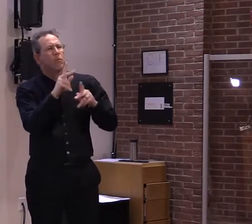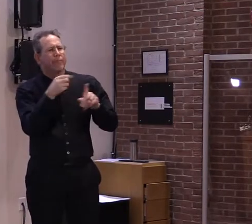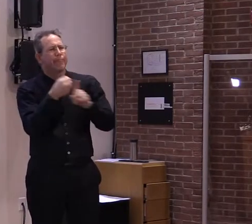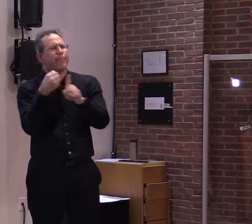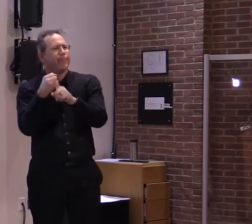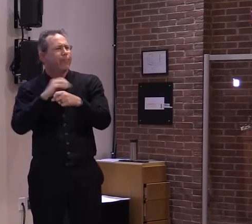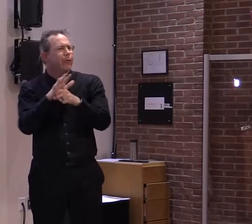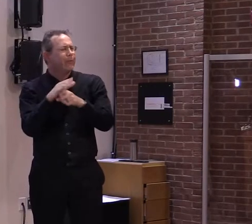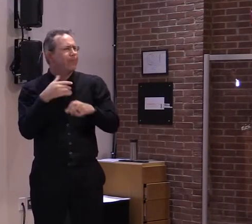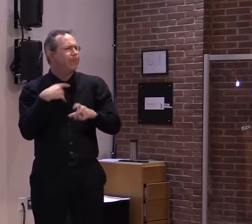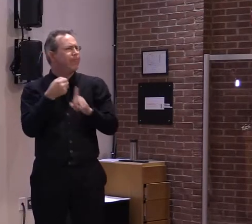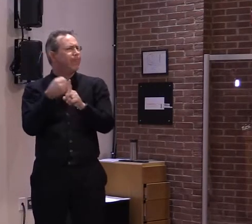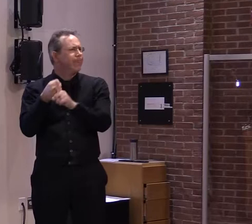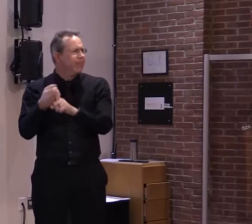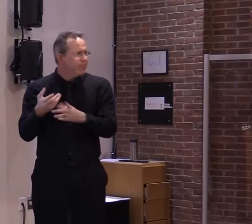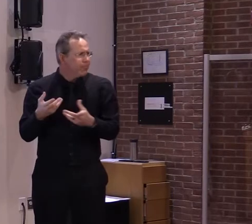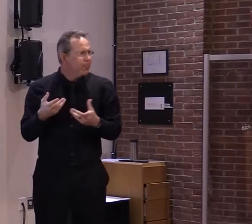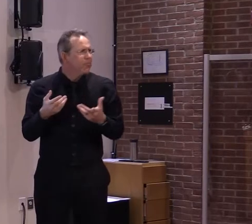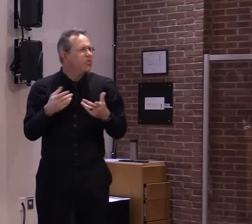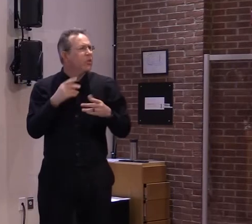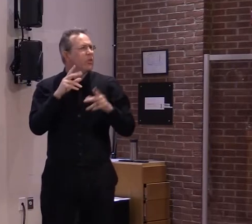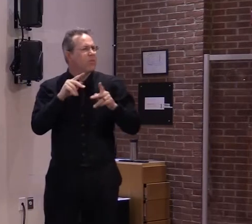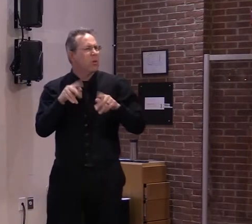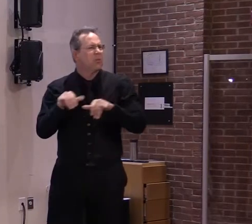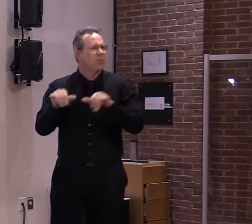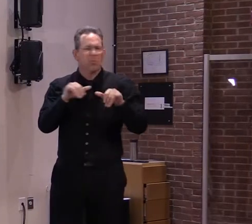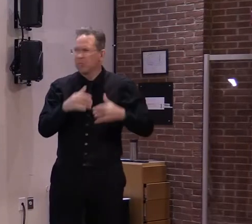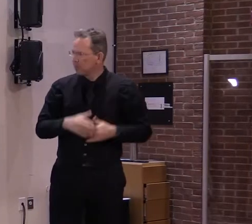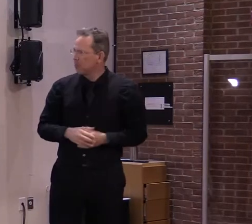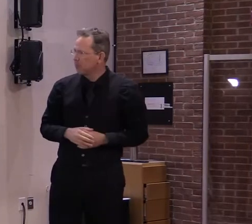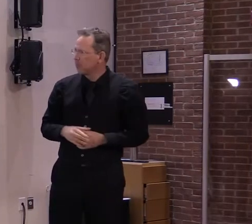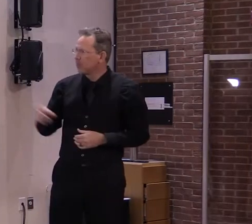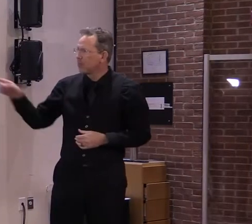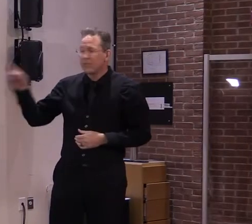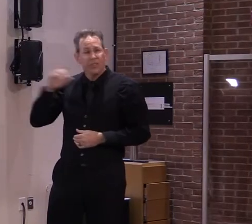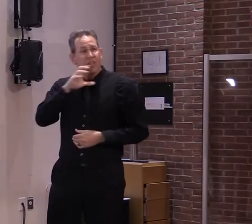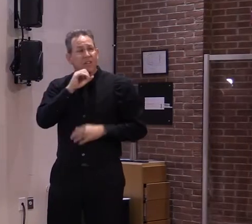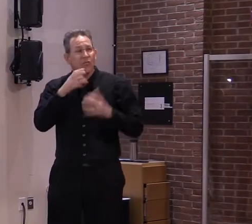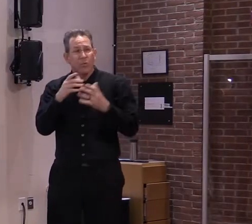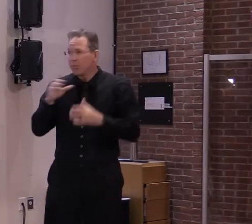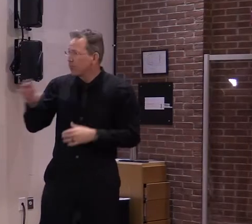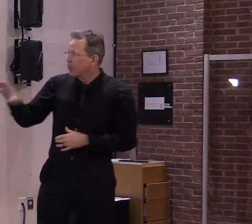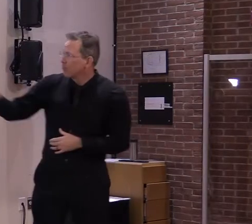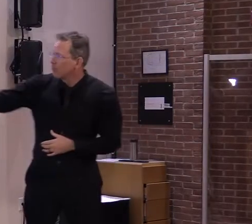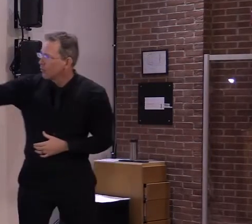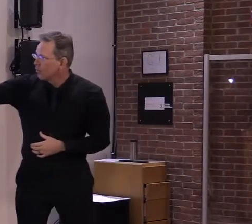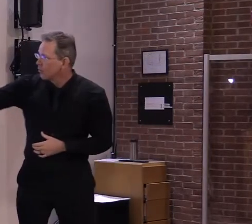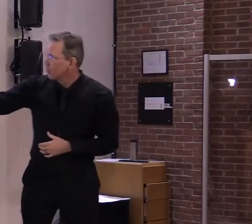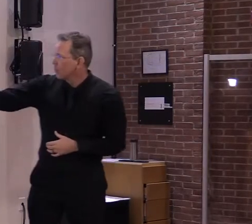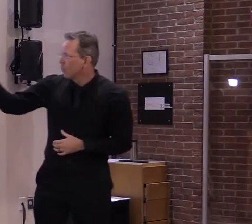country as well. This next chart compares our different vaccine